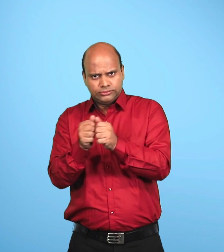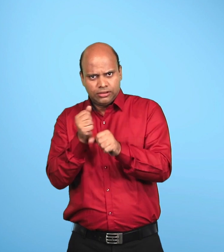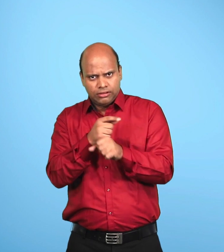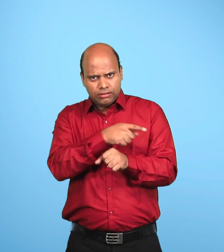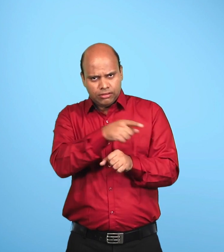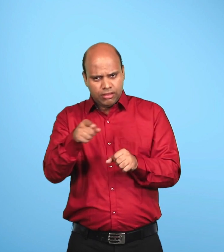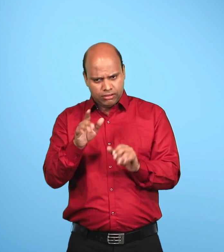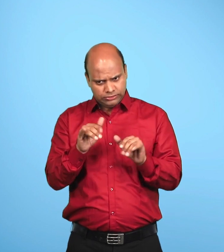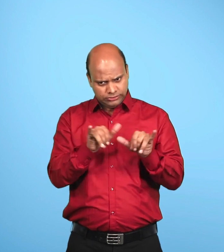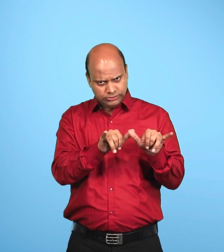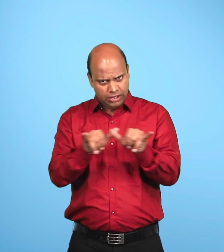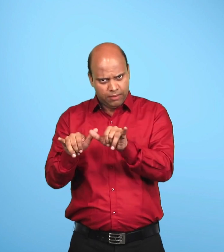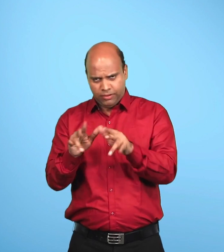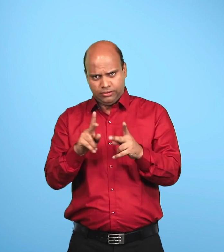germinate uniformly?